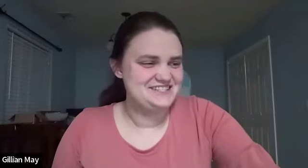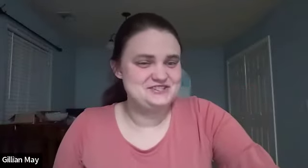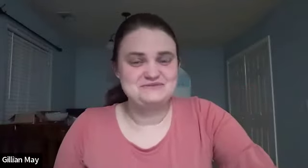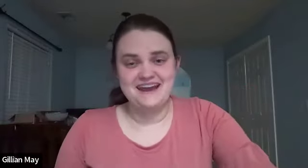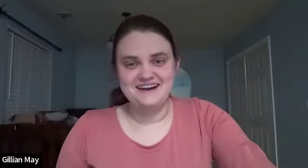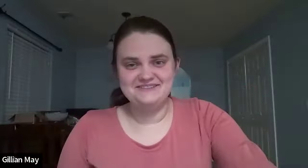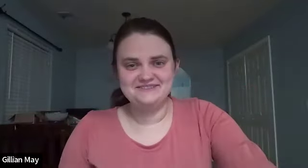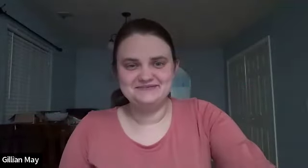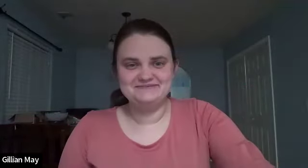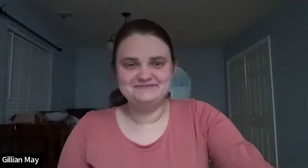Giraffe,